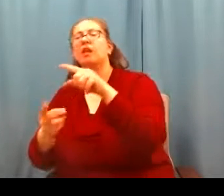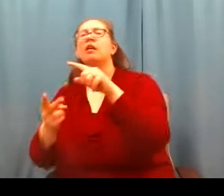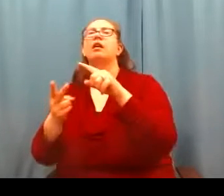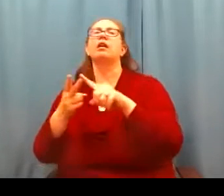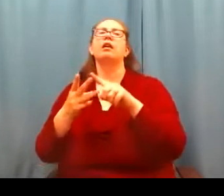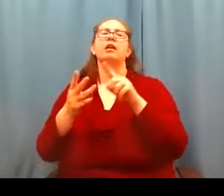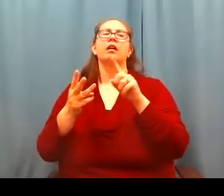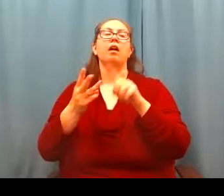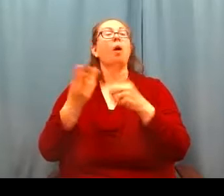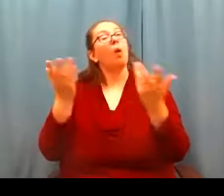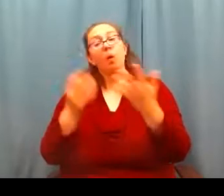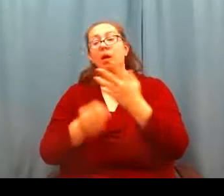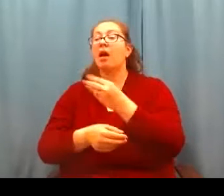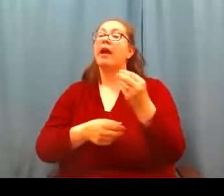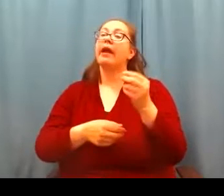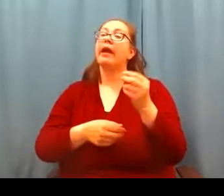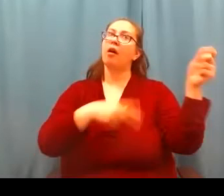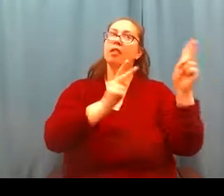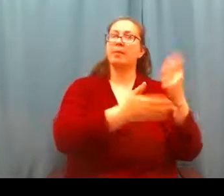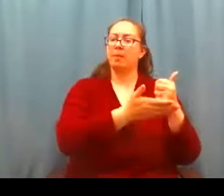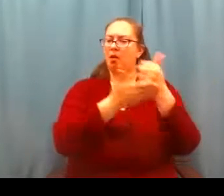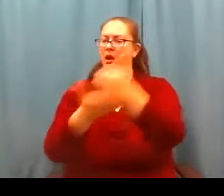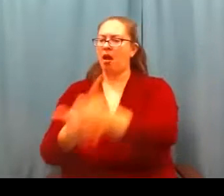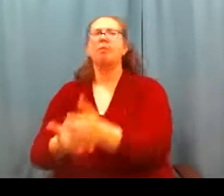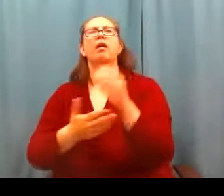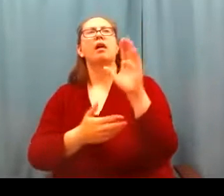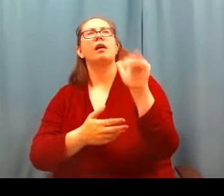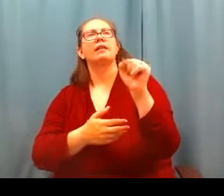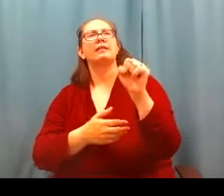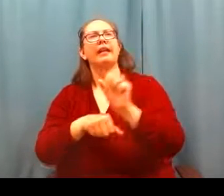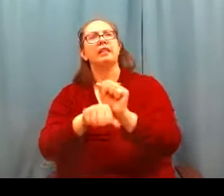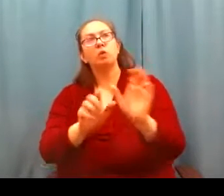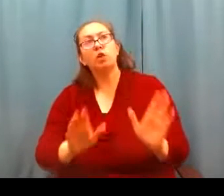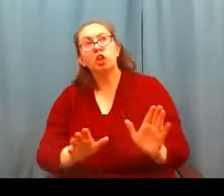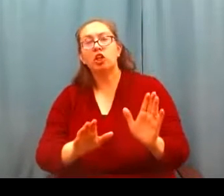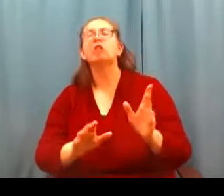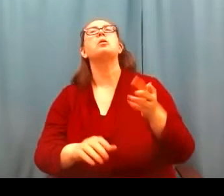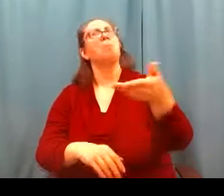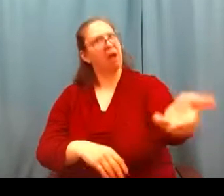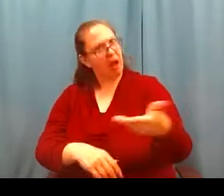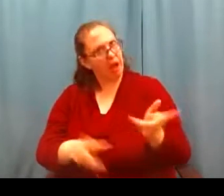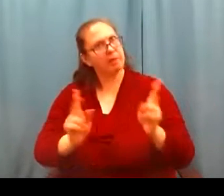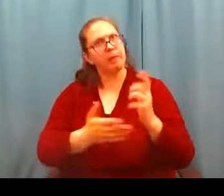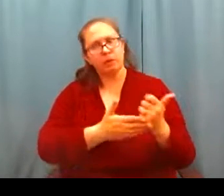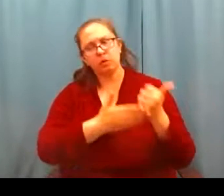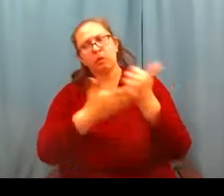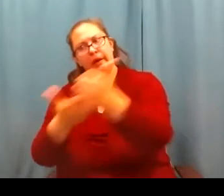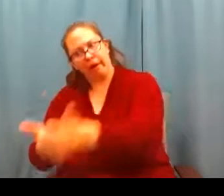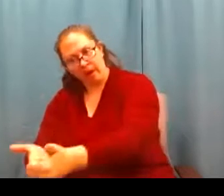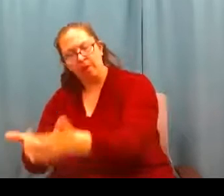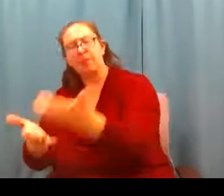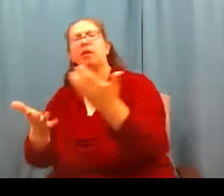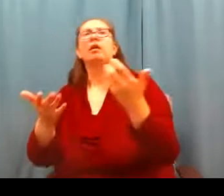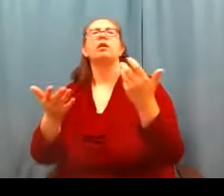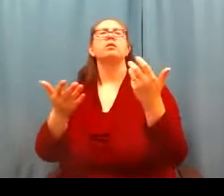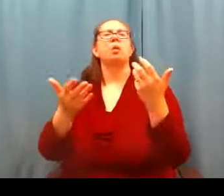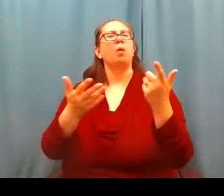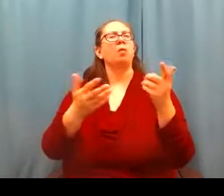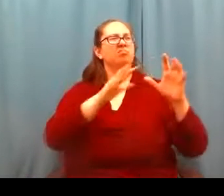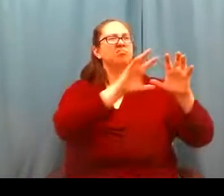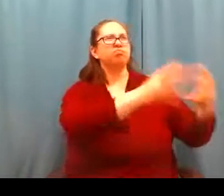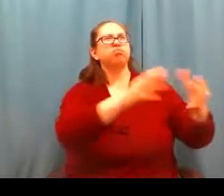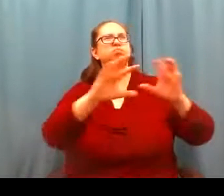the caseworkers. We hired folks to do that. So those are some of the big categories of things that we